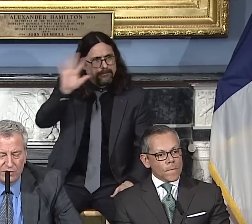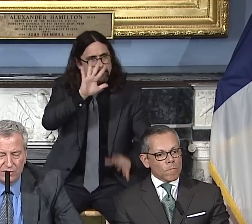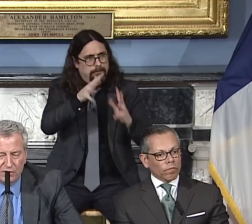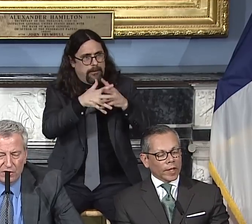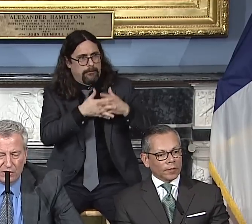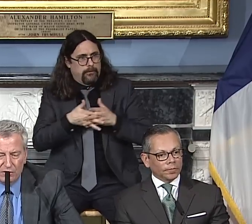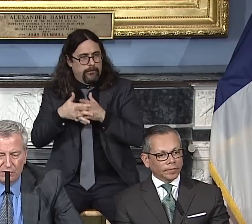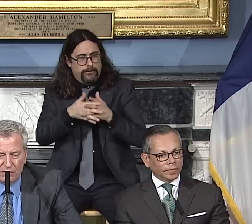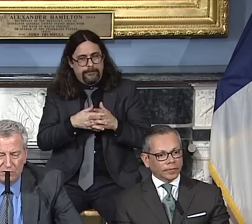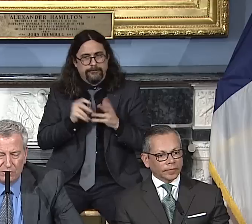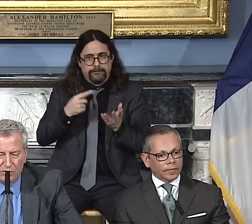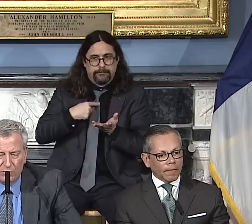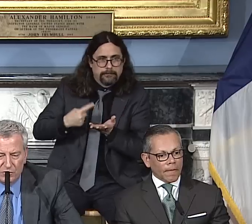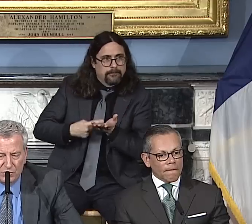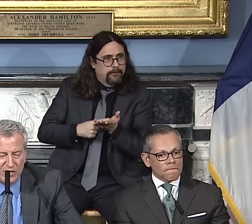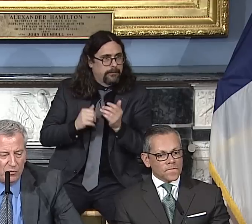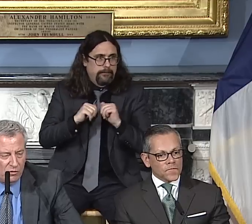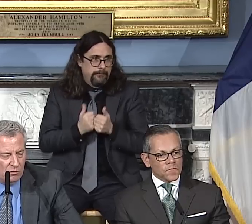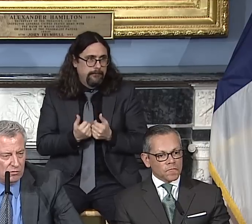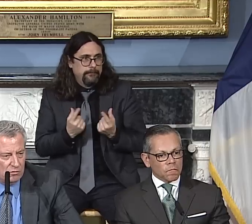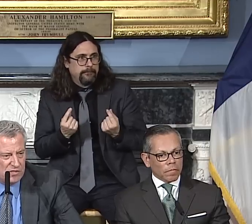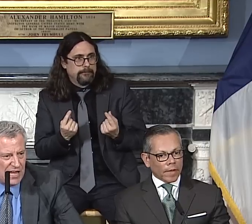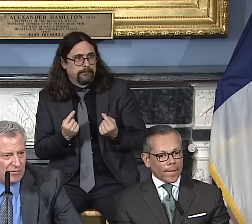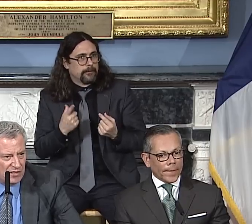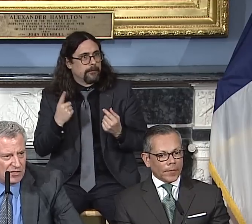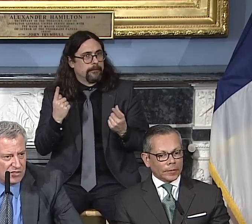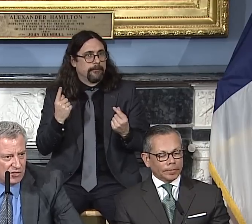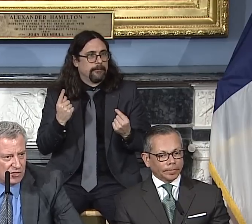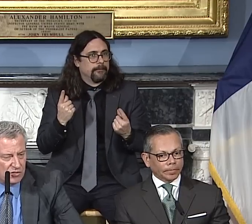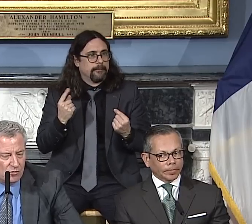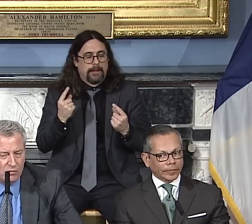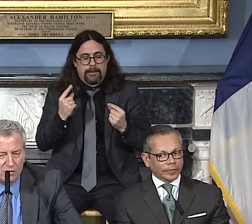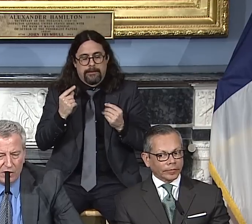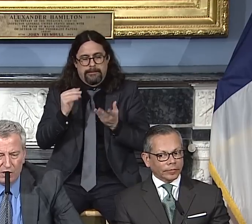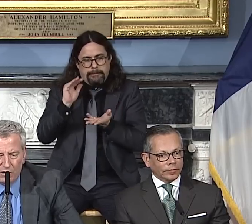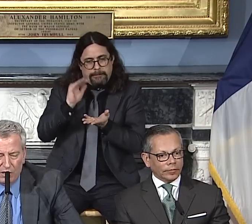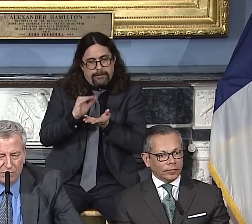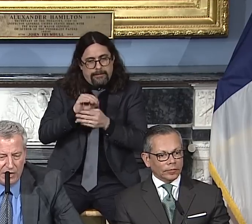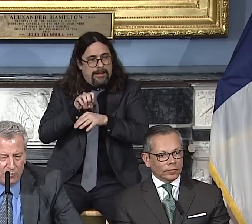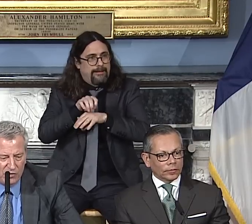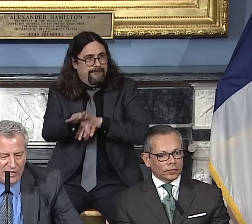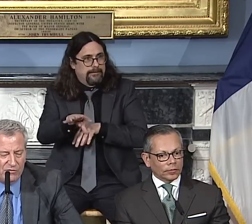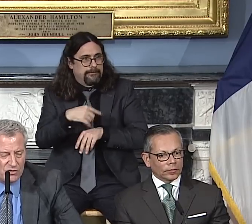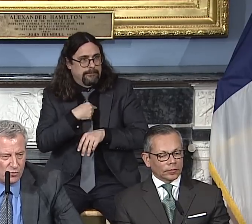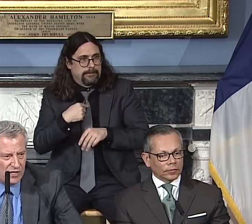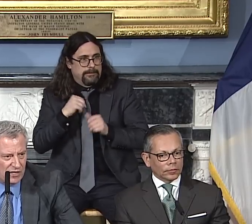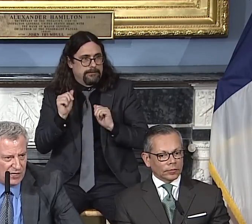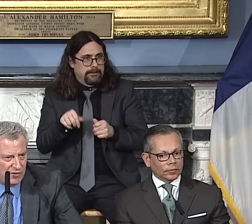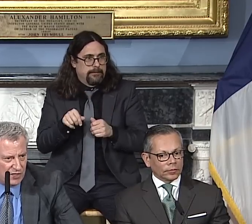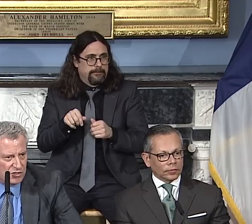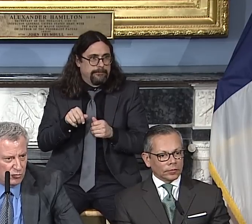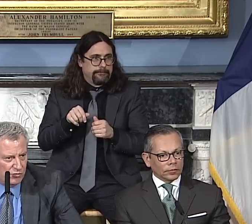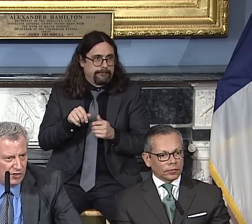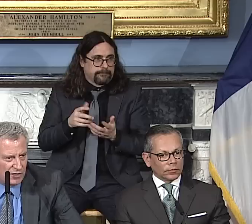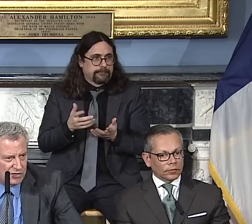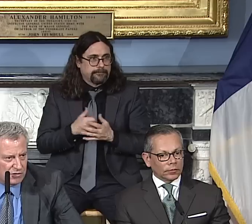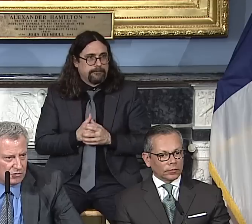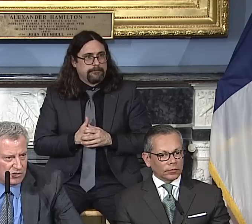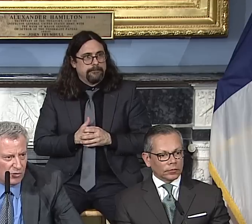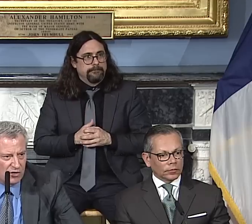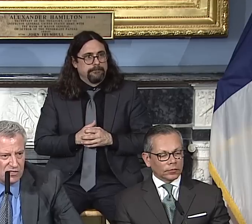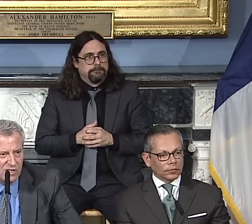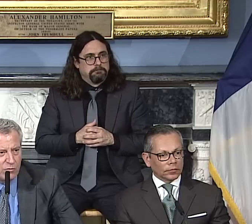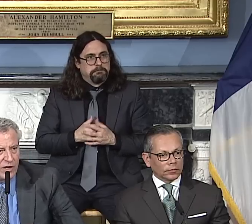do it with, the most minimal staffing necessary. So I believe there's a way to keep things moving